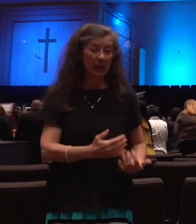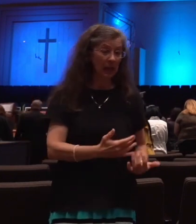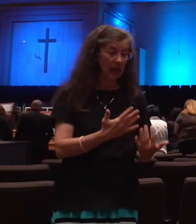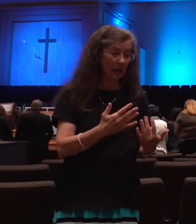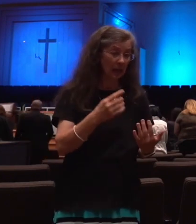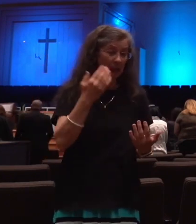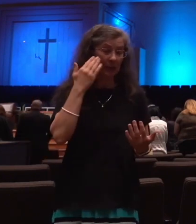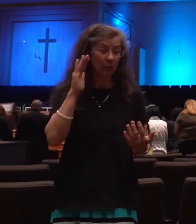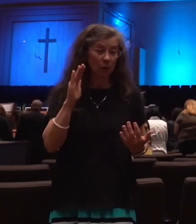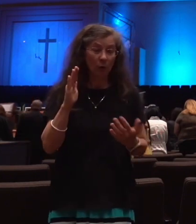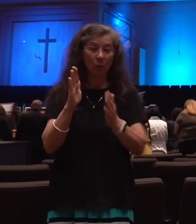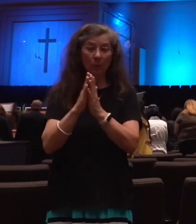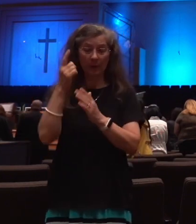that settled. Anyone like that tonight?